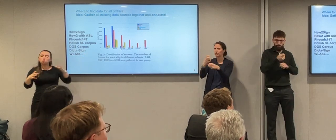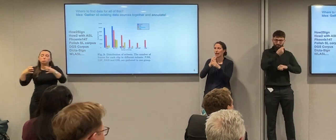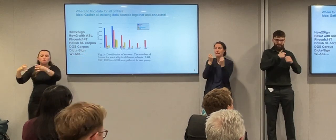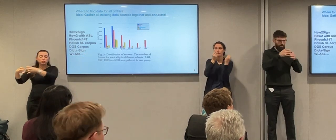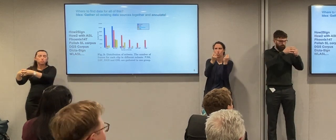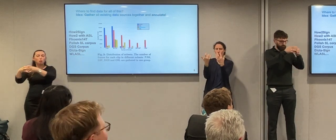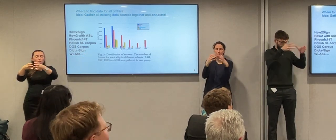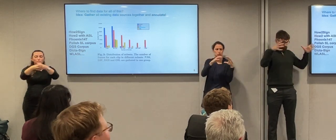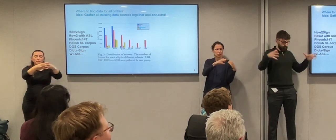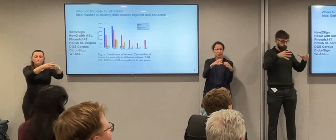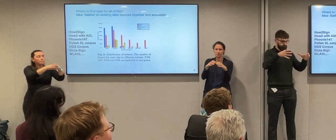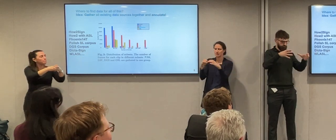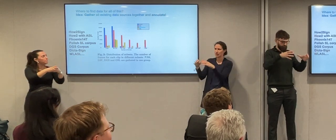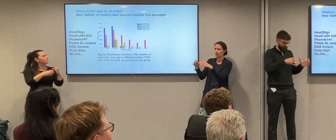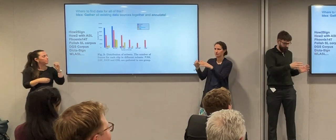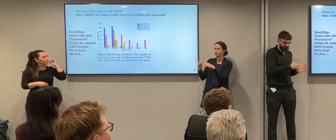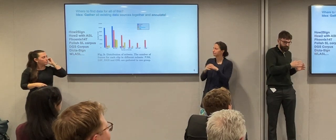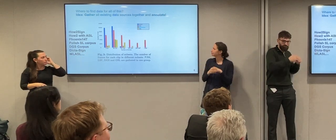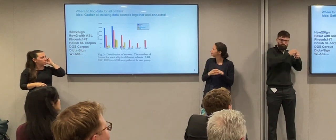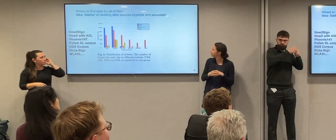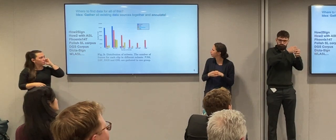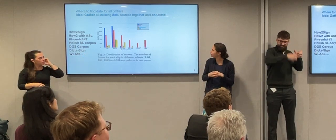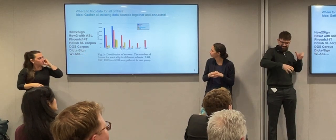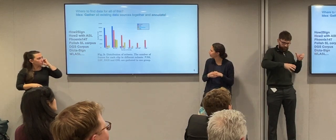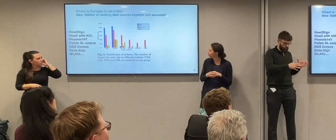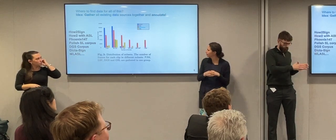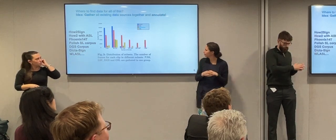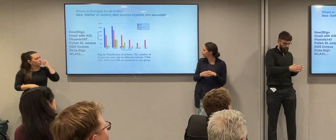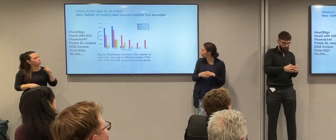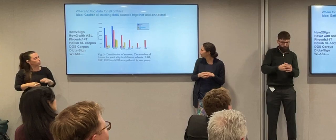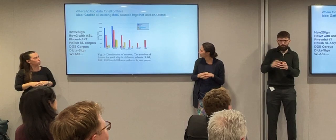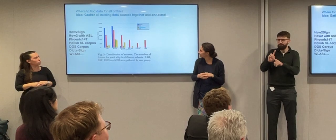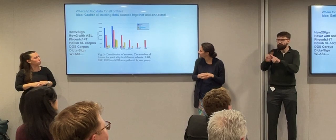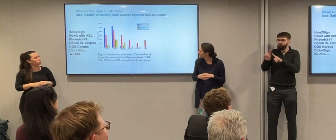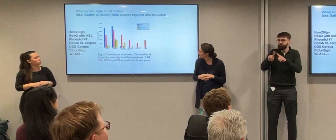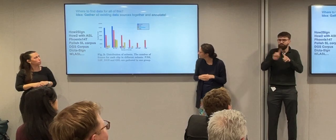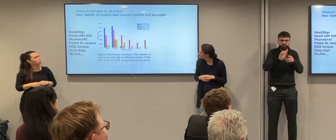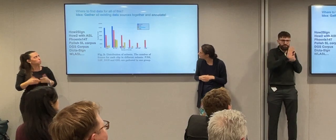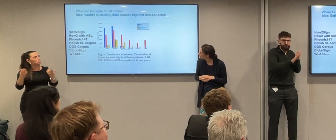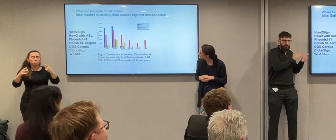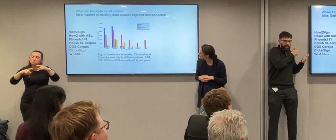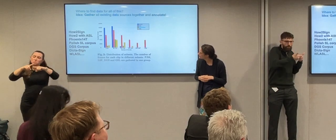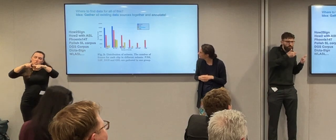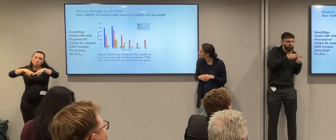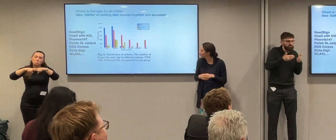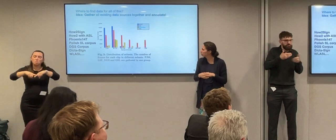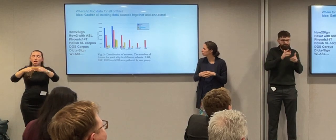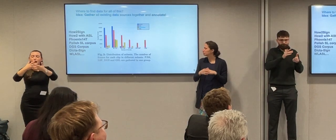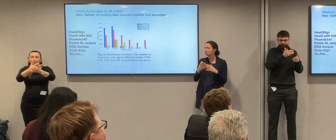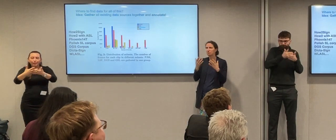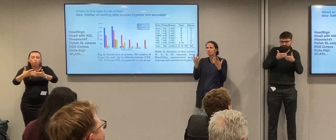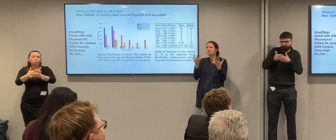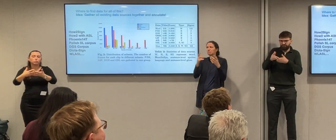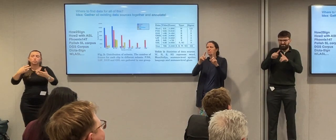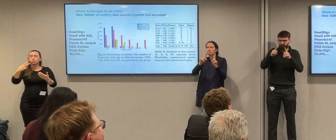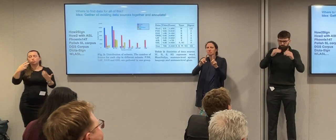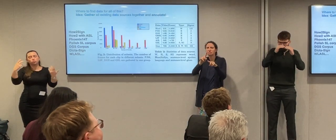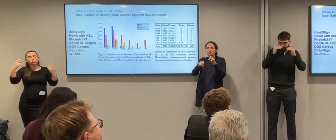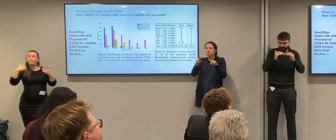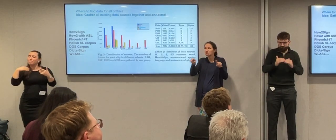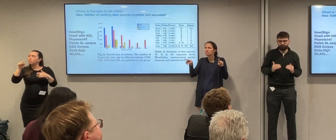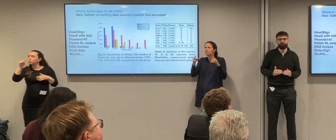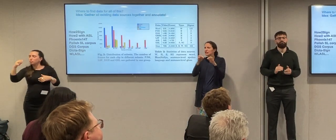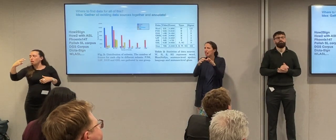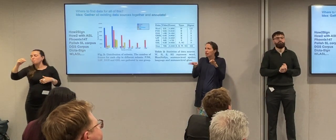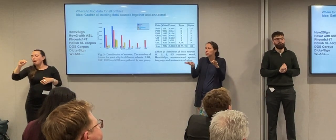are word level sign language, and then different languages, Hamnosis level, and so on.